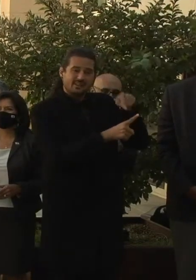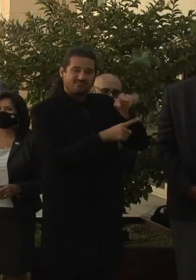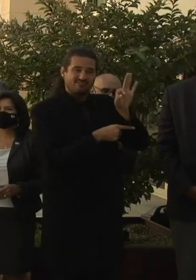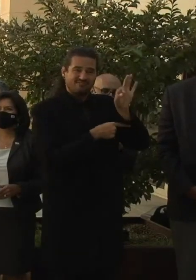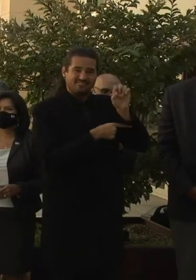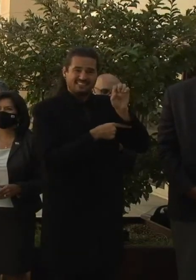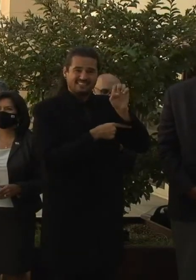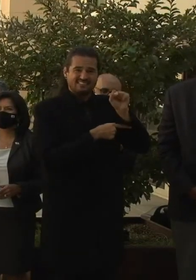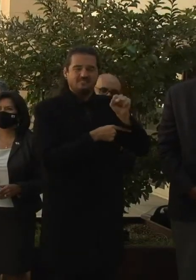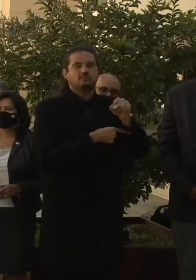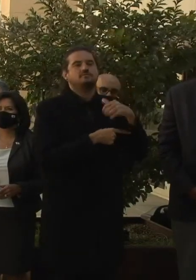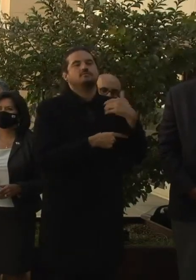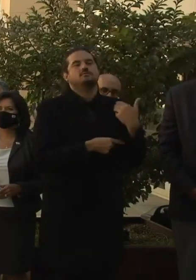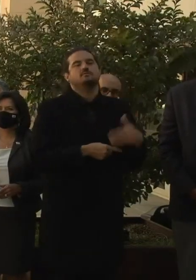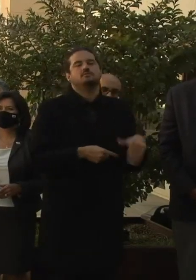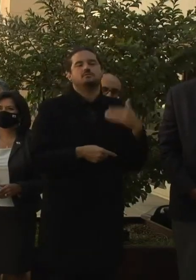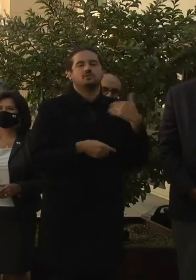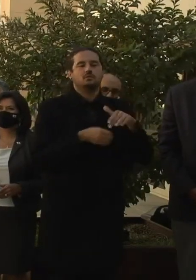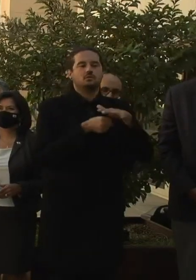local decision-making,